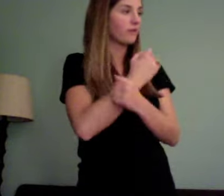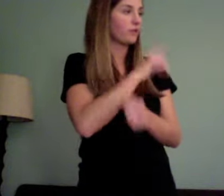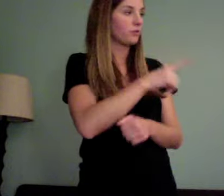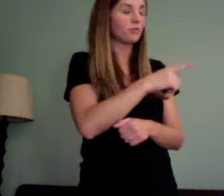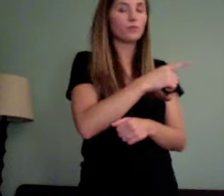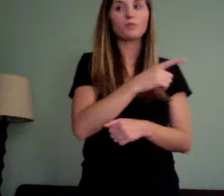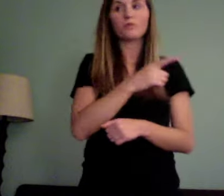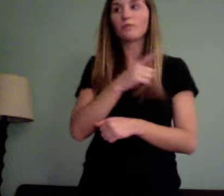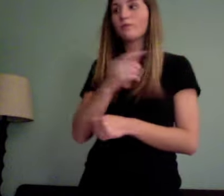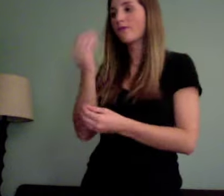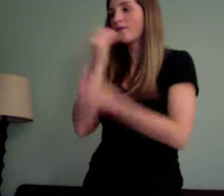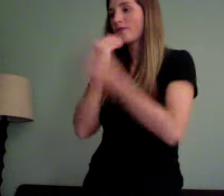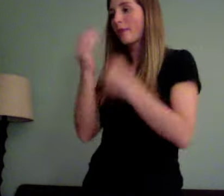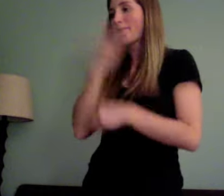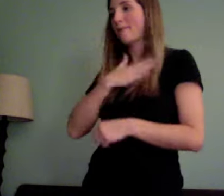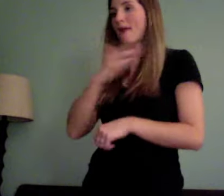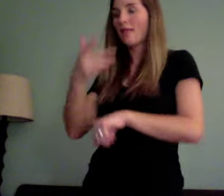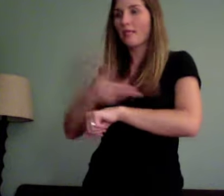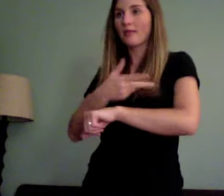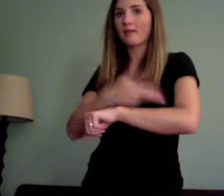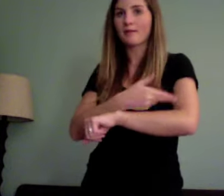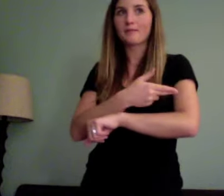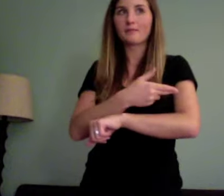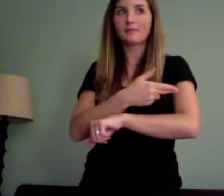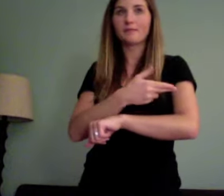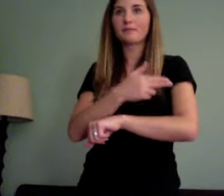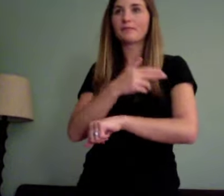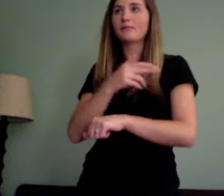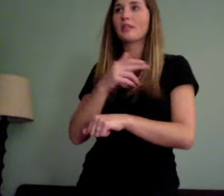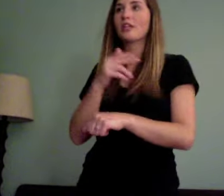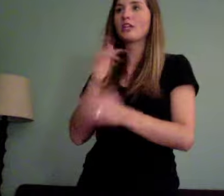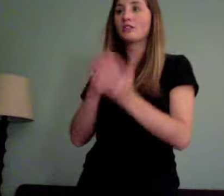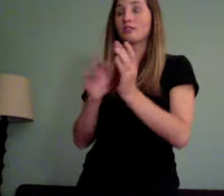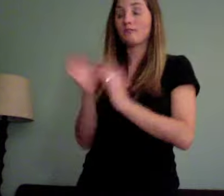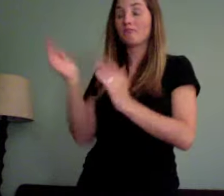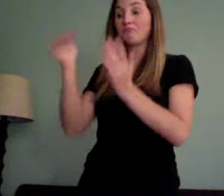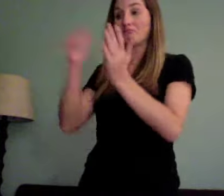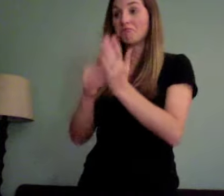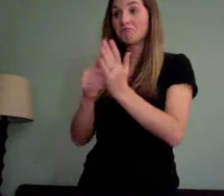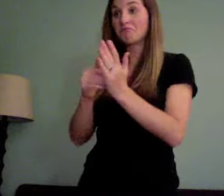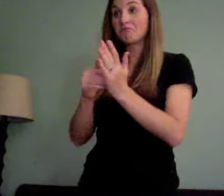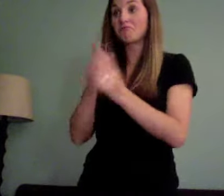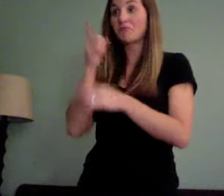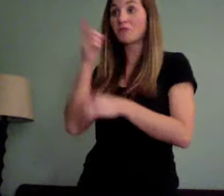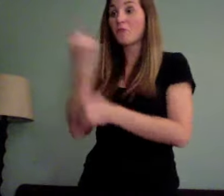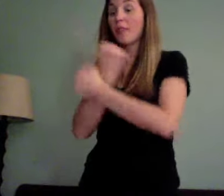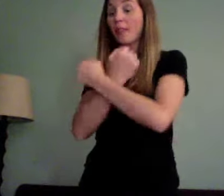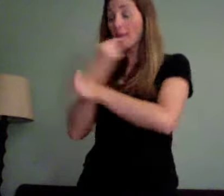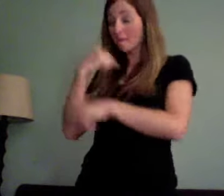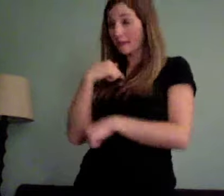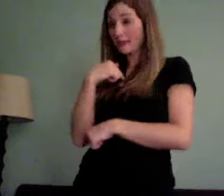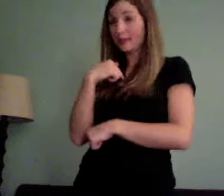Jesus repeated the question. Simon, son of John, do you love me? Yes, Lord, Peter said. You know I love you.